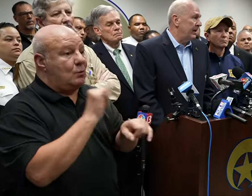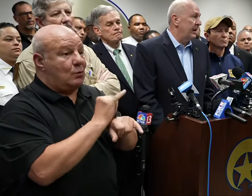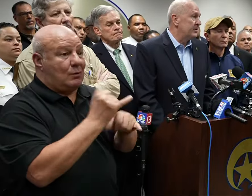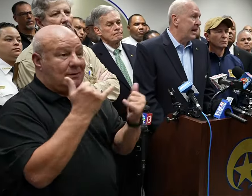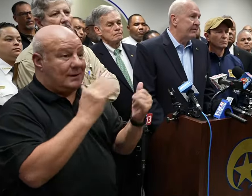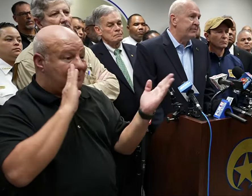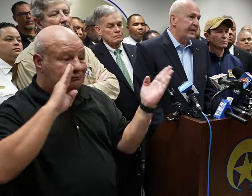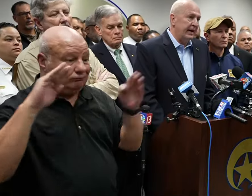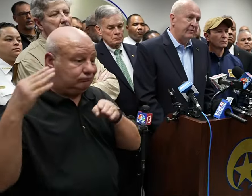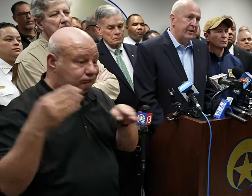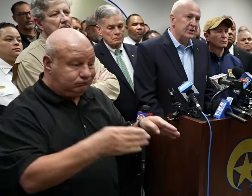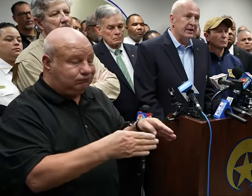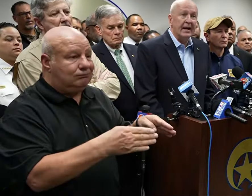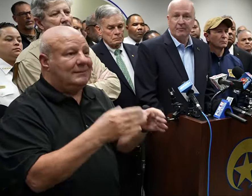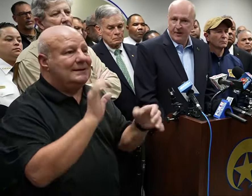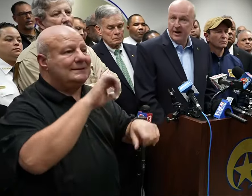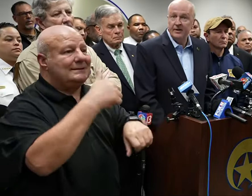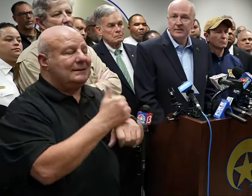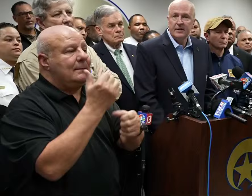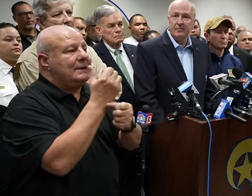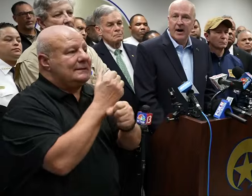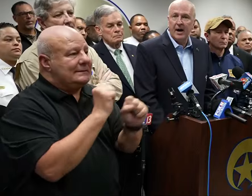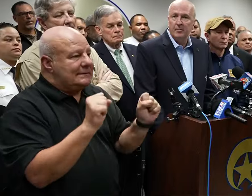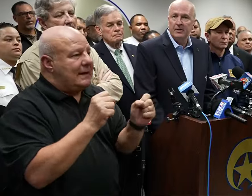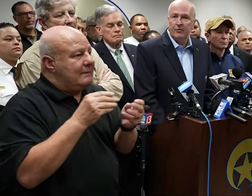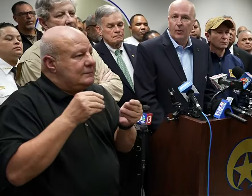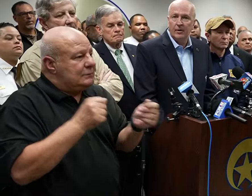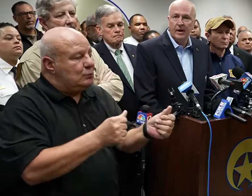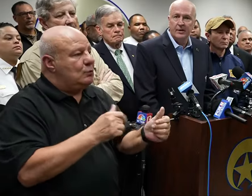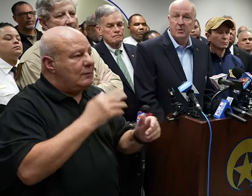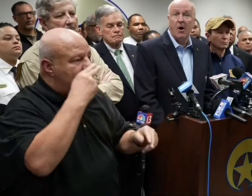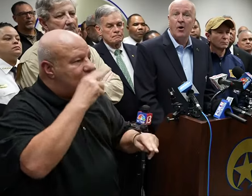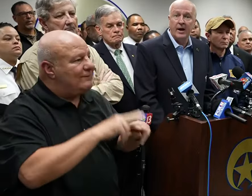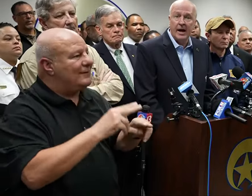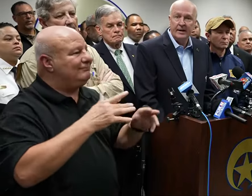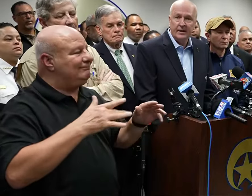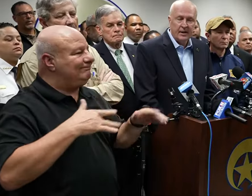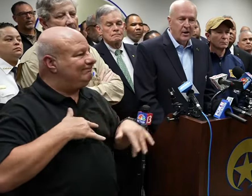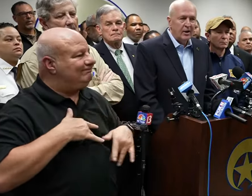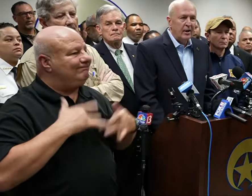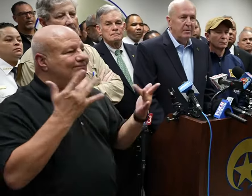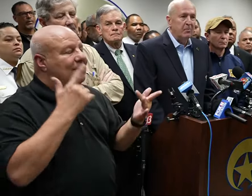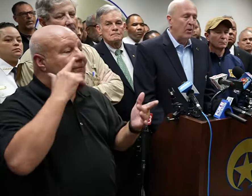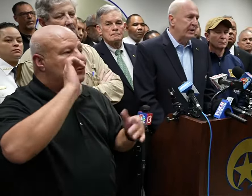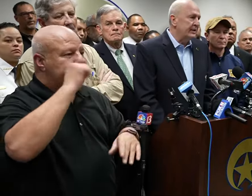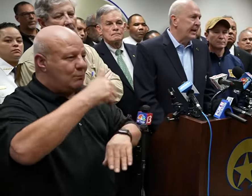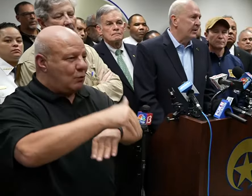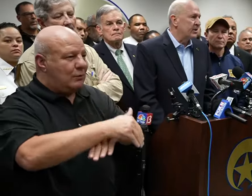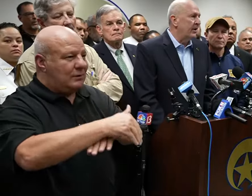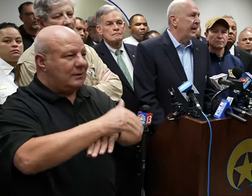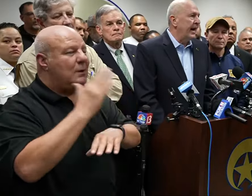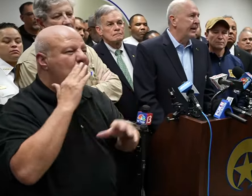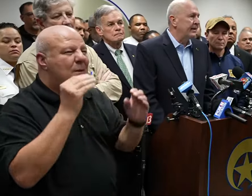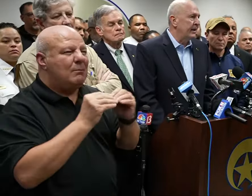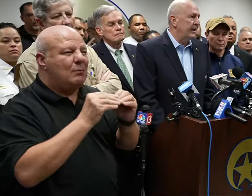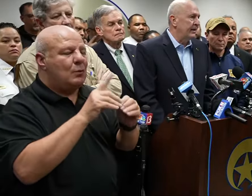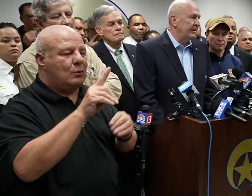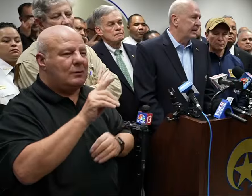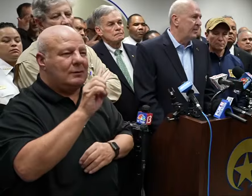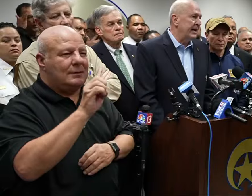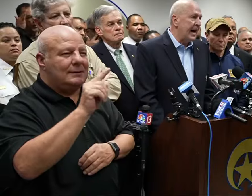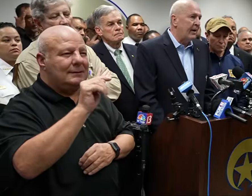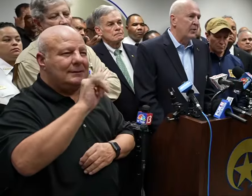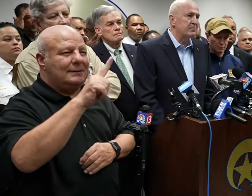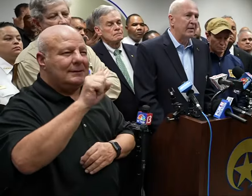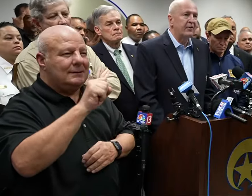up a safe and efficient and fun environment for tomorrow night. There'll be more details on that in